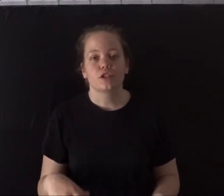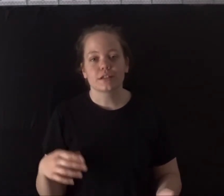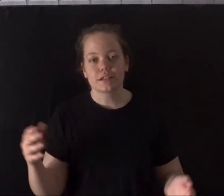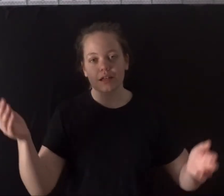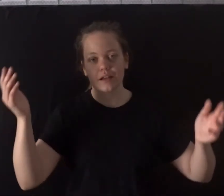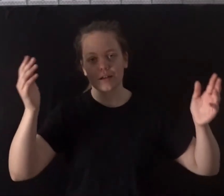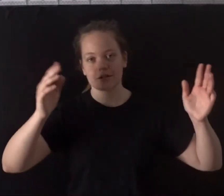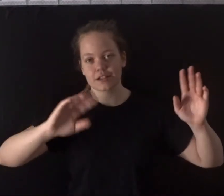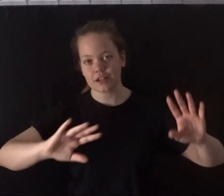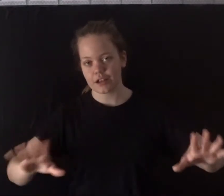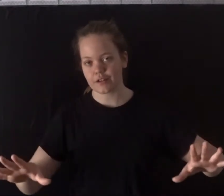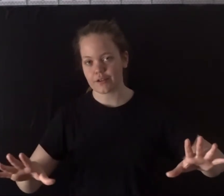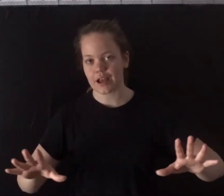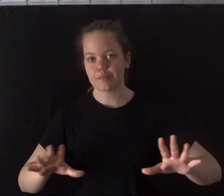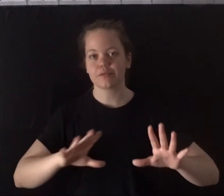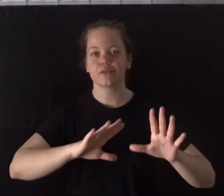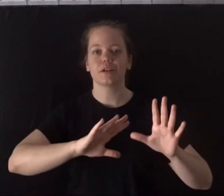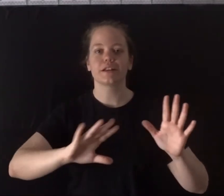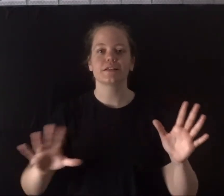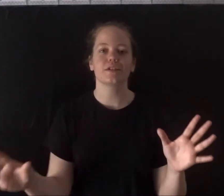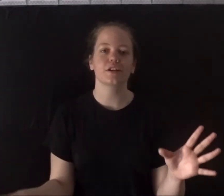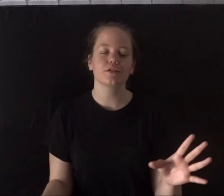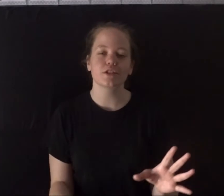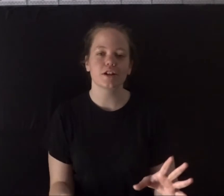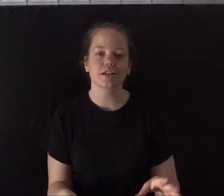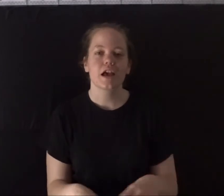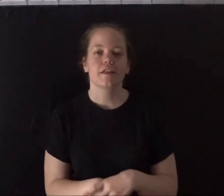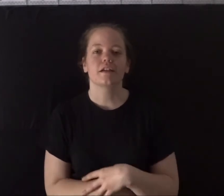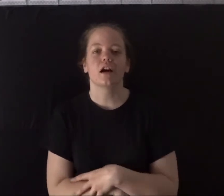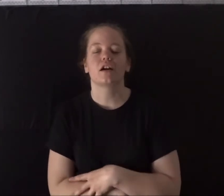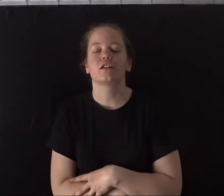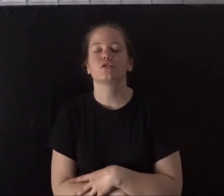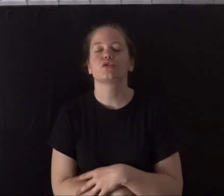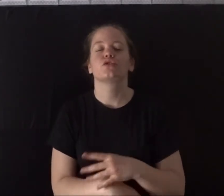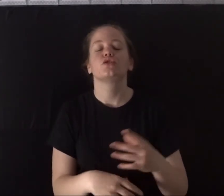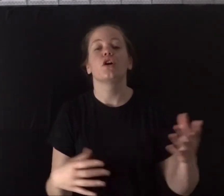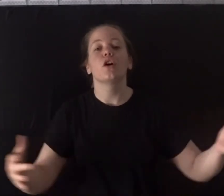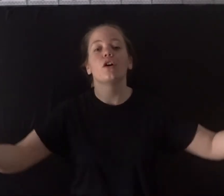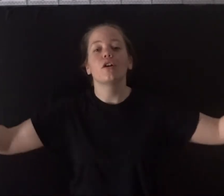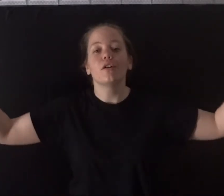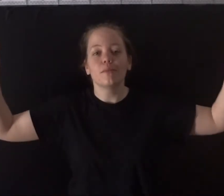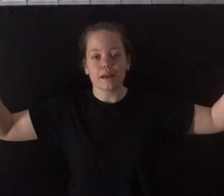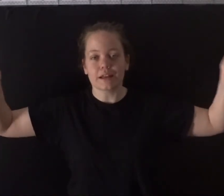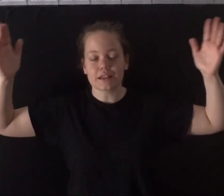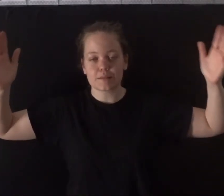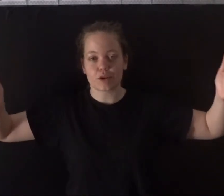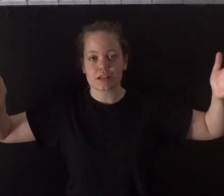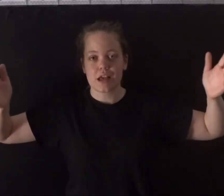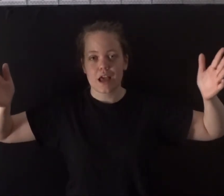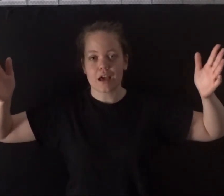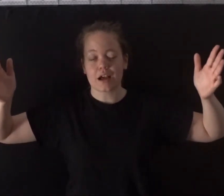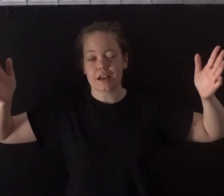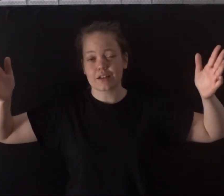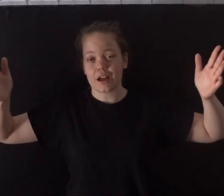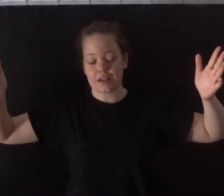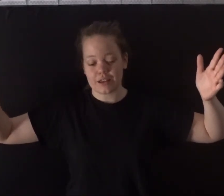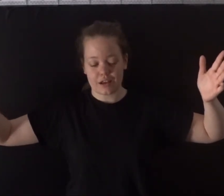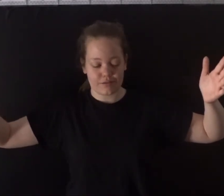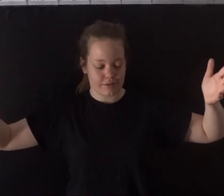just to clarify before this video starts, there are so many sports. And I don't